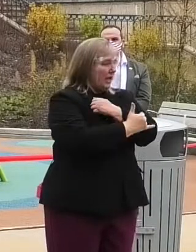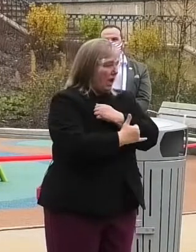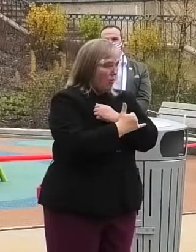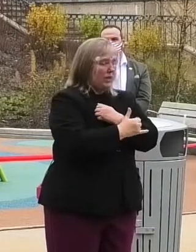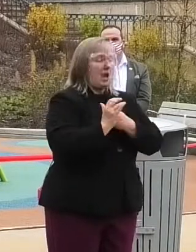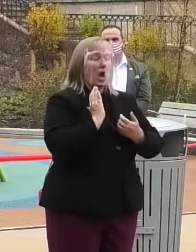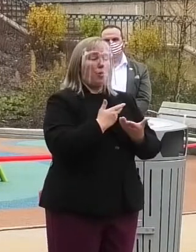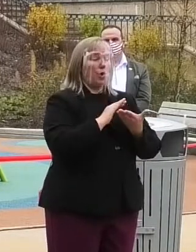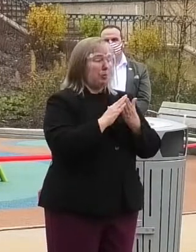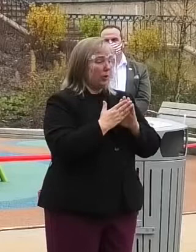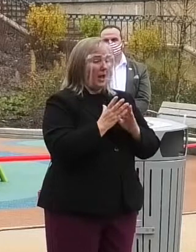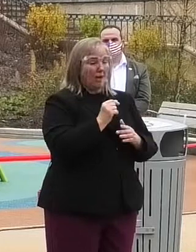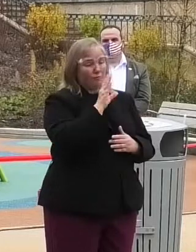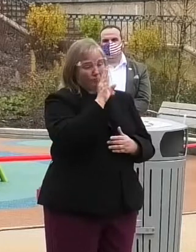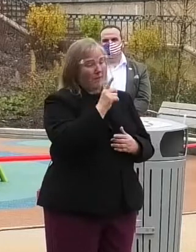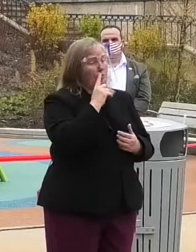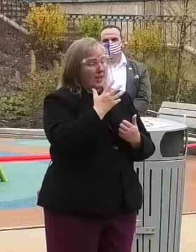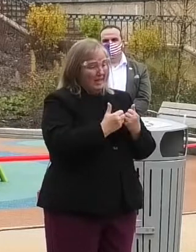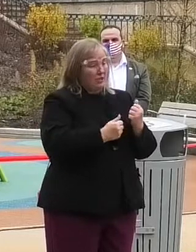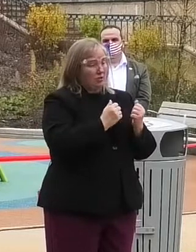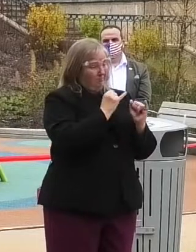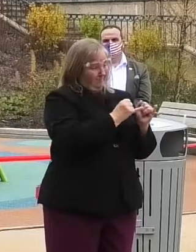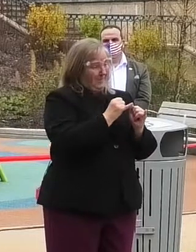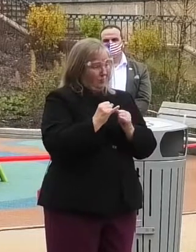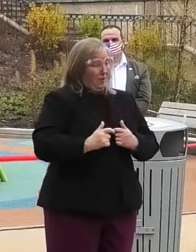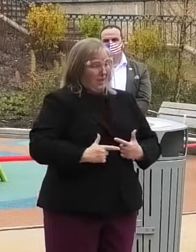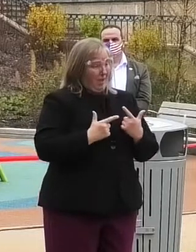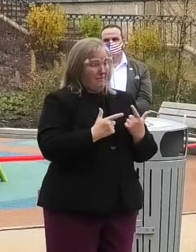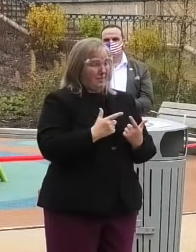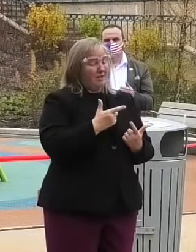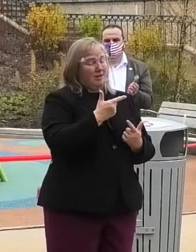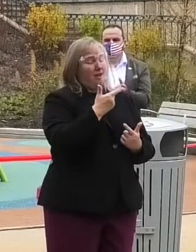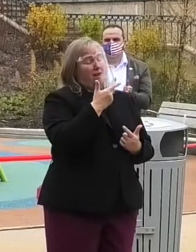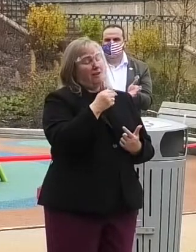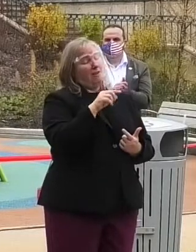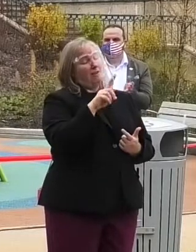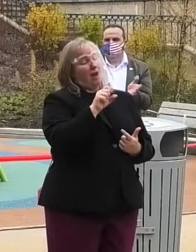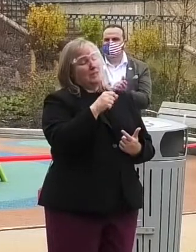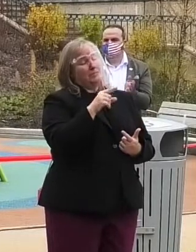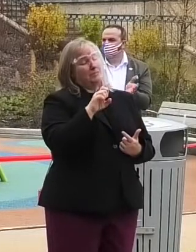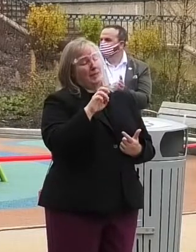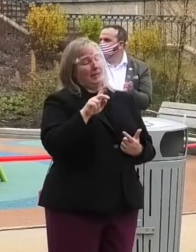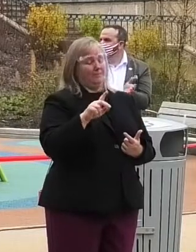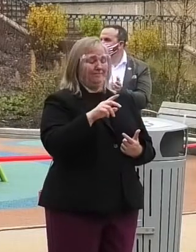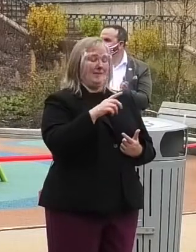and frankly, for each of our lives. Godspeed.